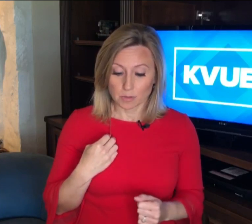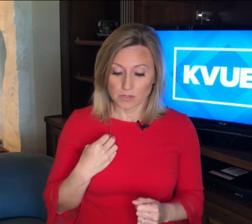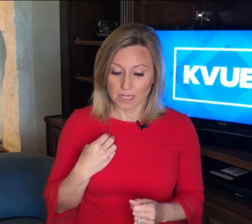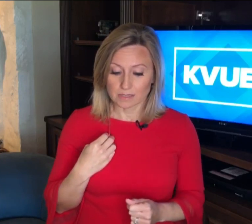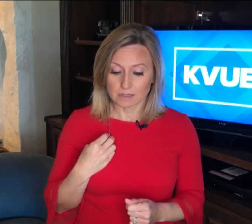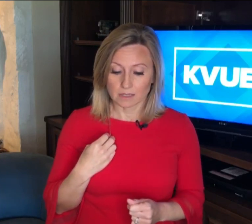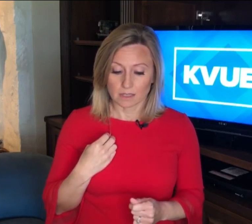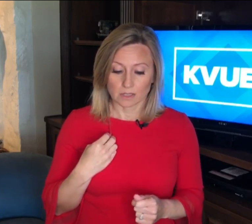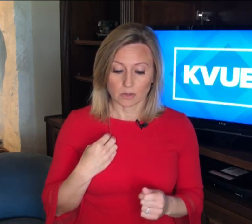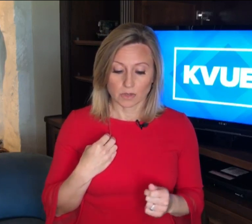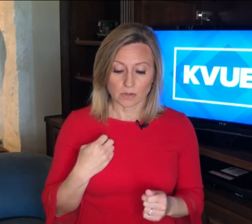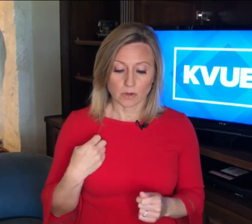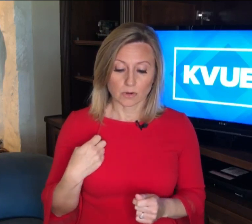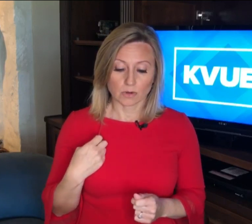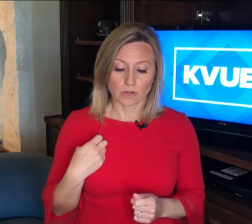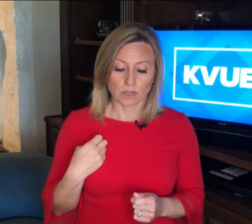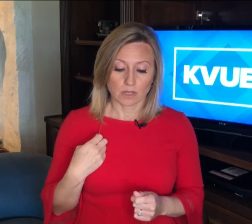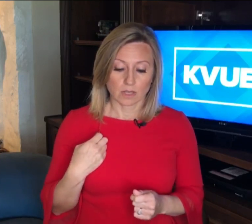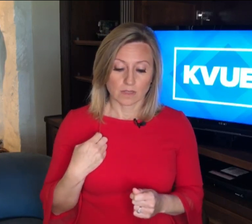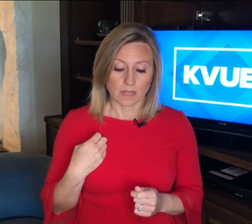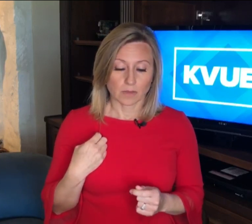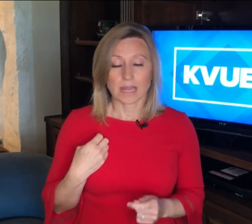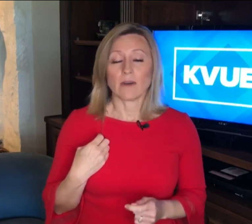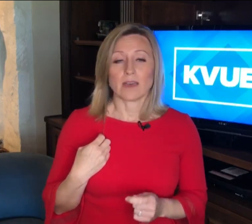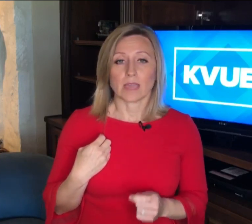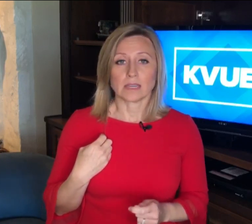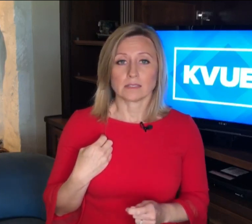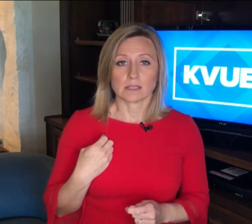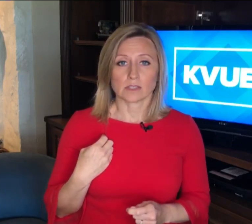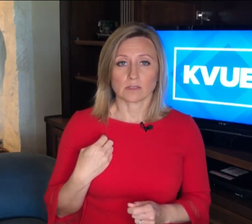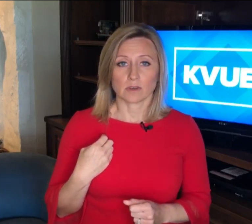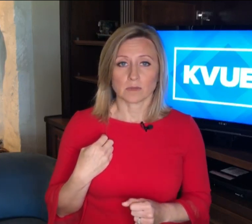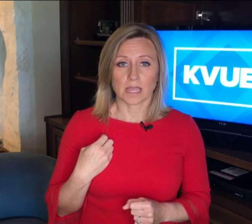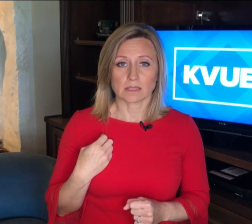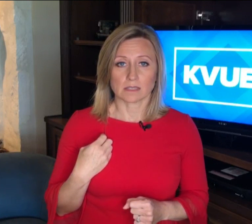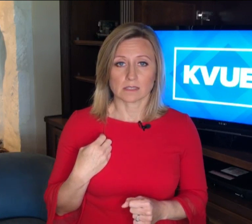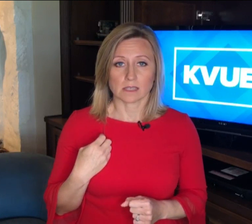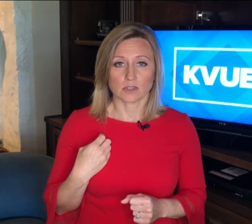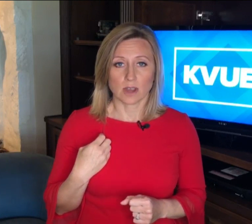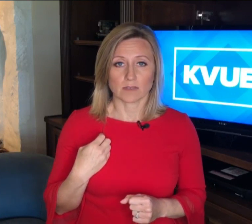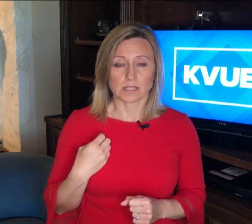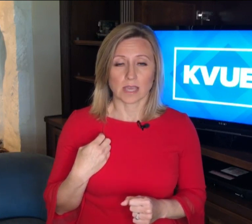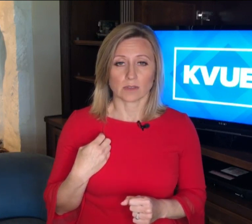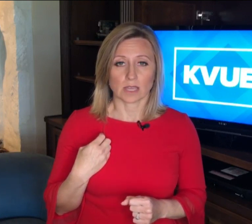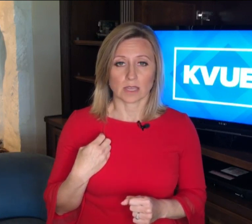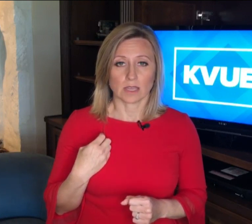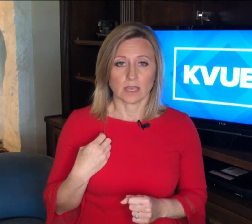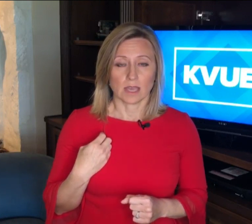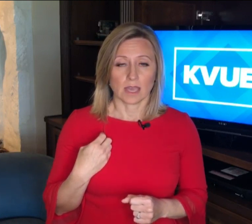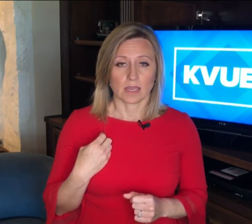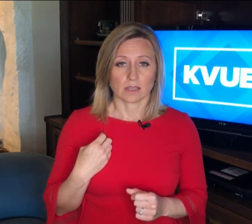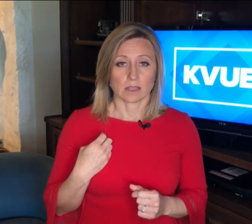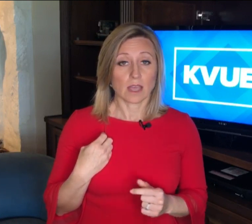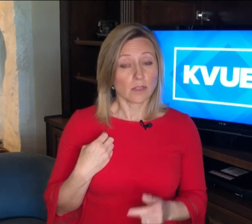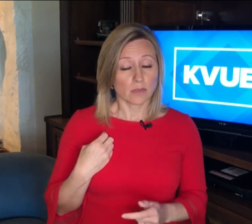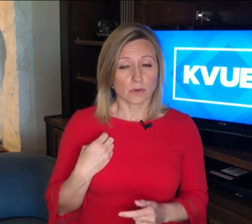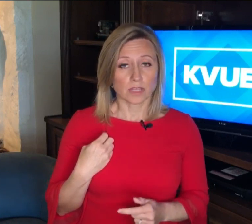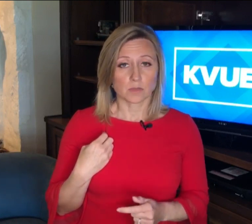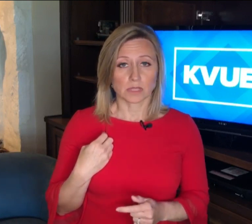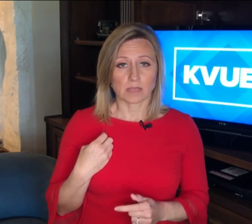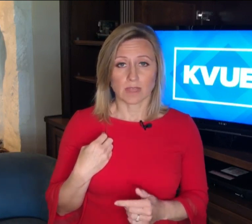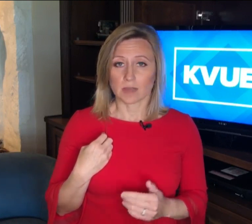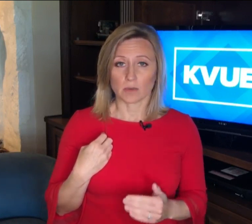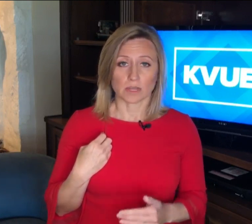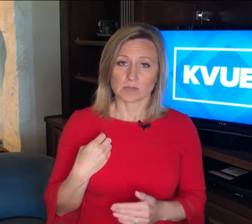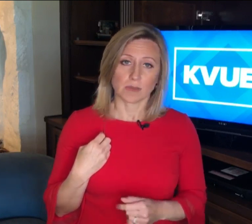about 90%. You also heard that we now have 86 confirmed cases in Travis County, and health